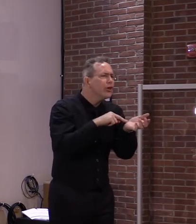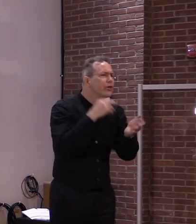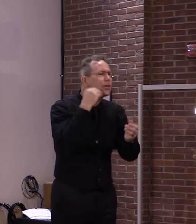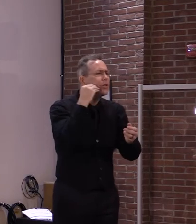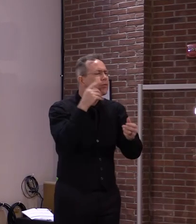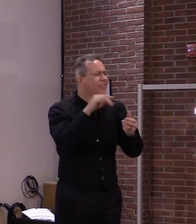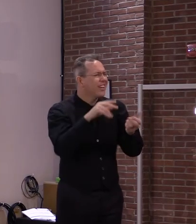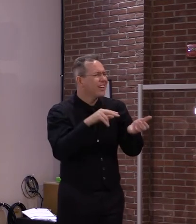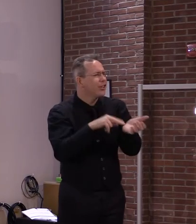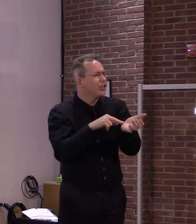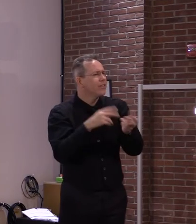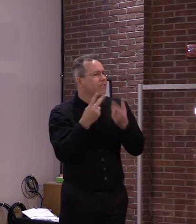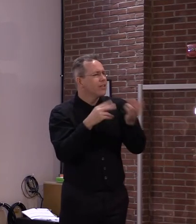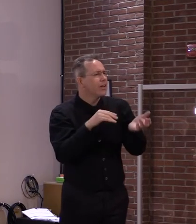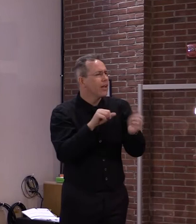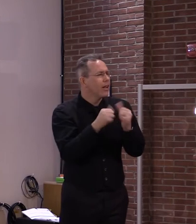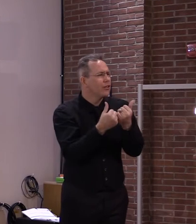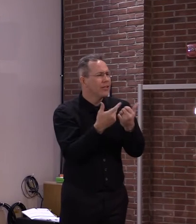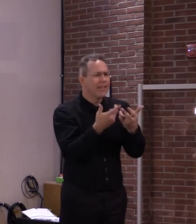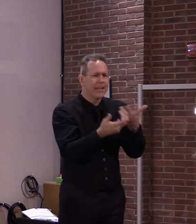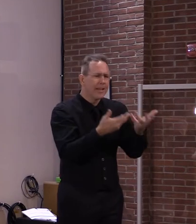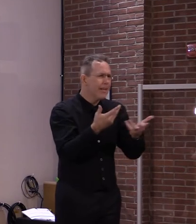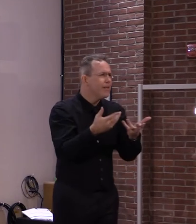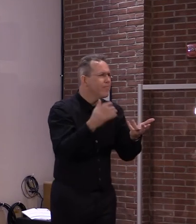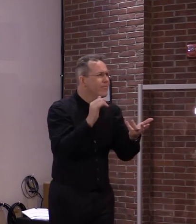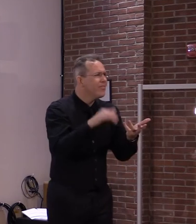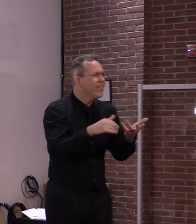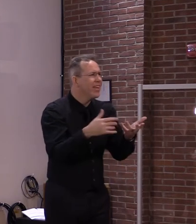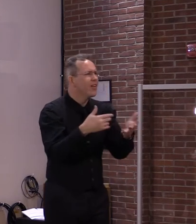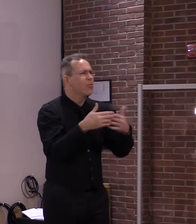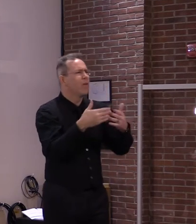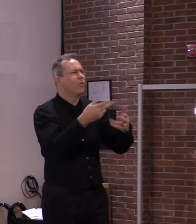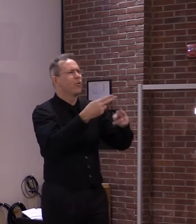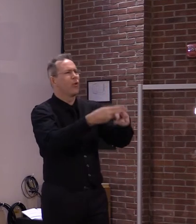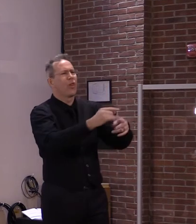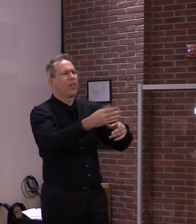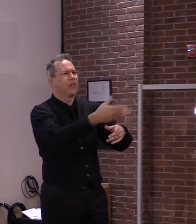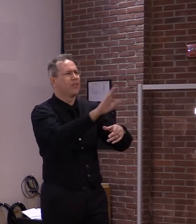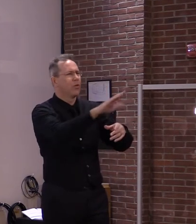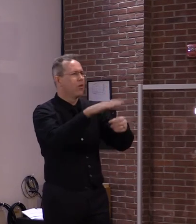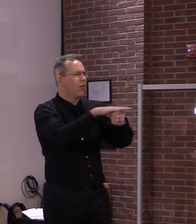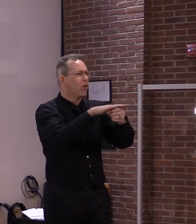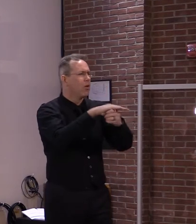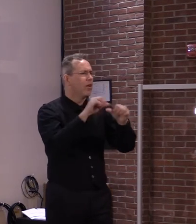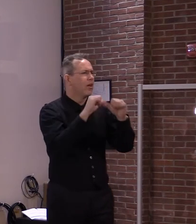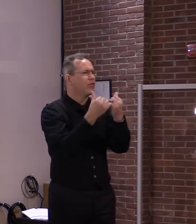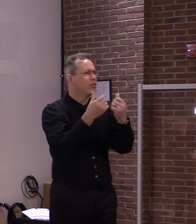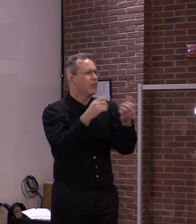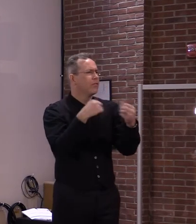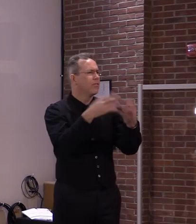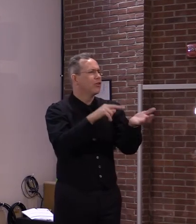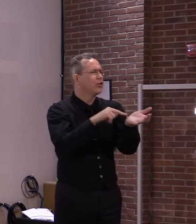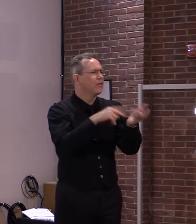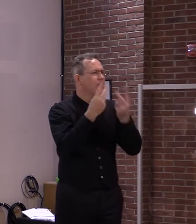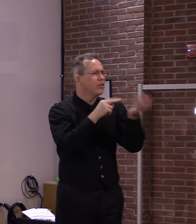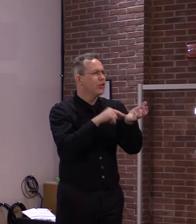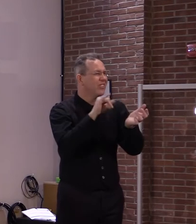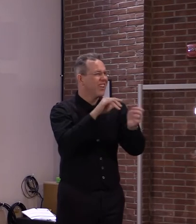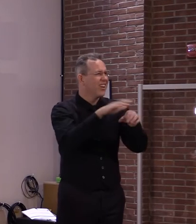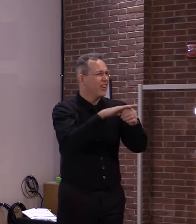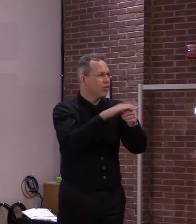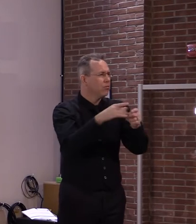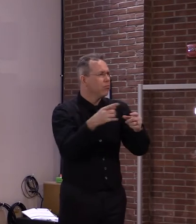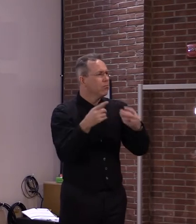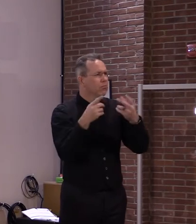you know whether it's local home health agencies that we have out there that will be the primary the